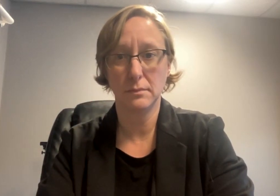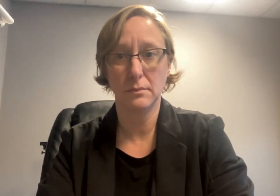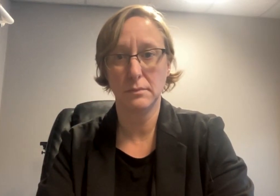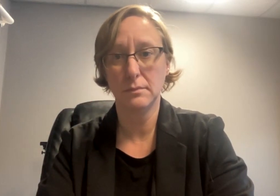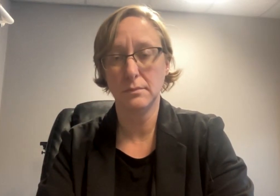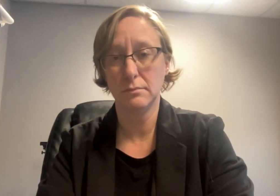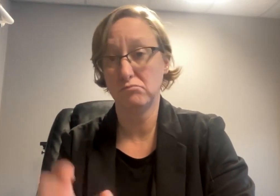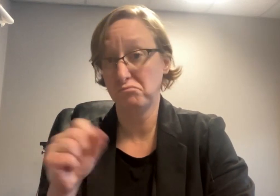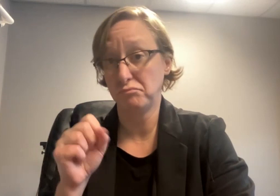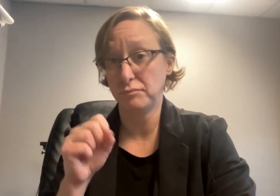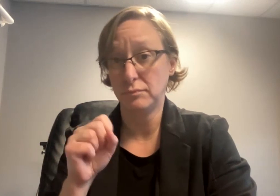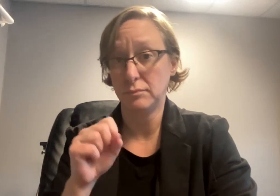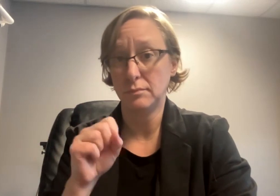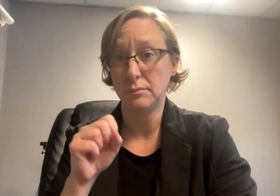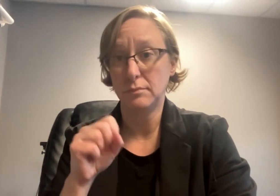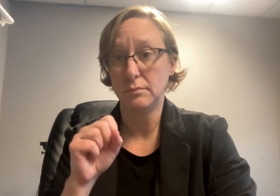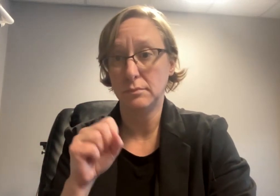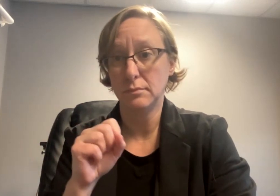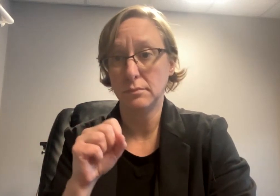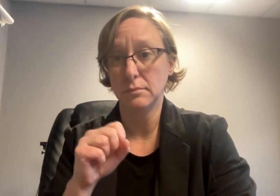you? You know what I mean?